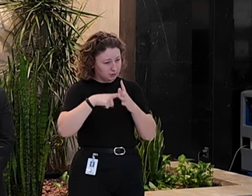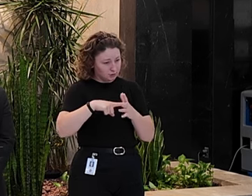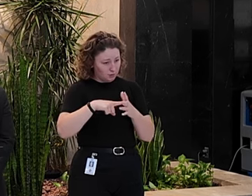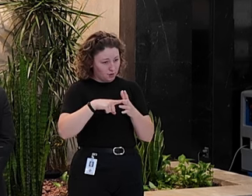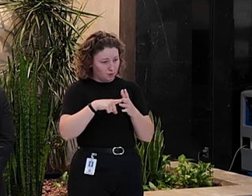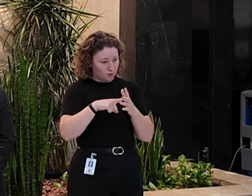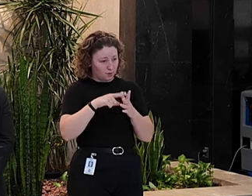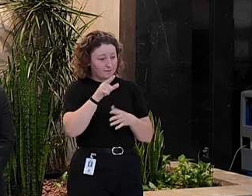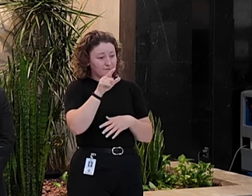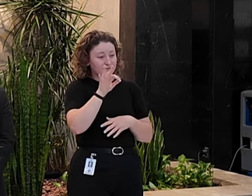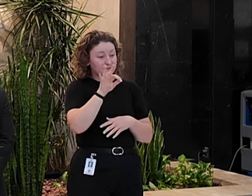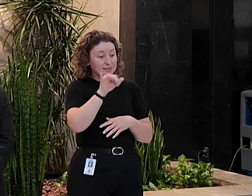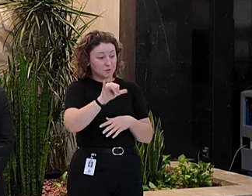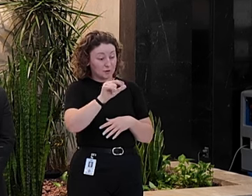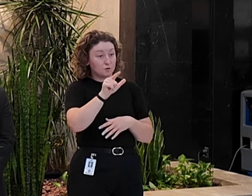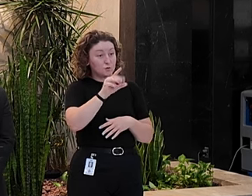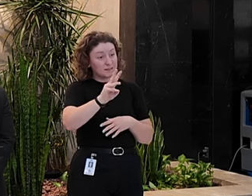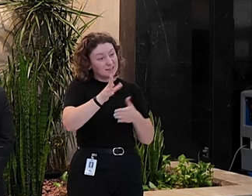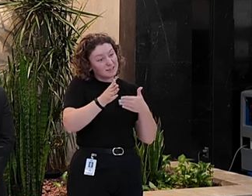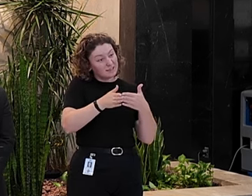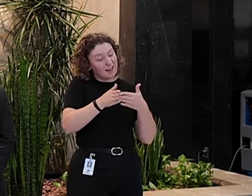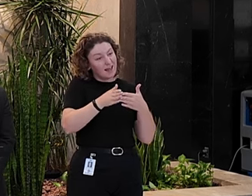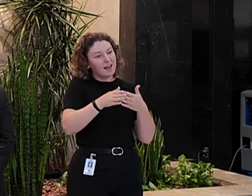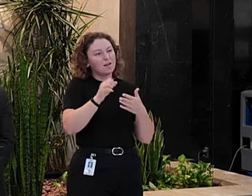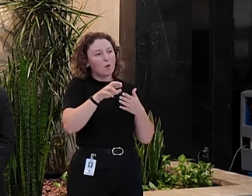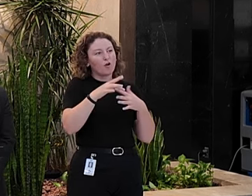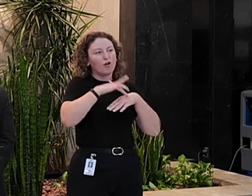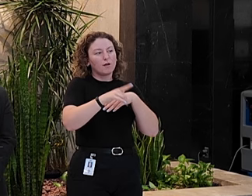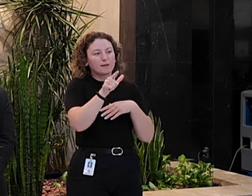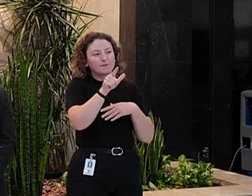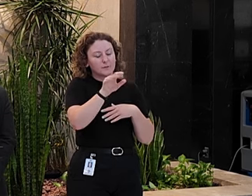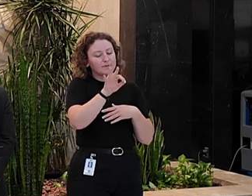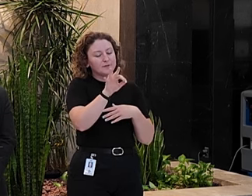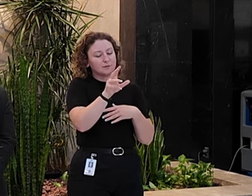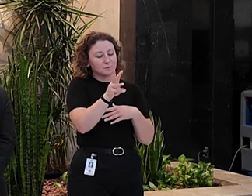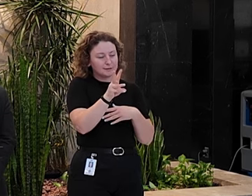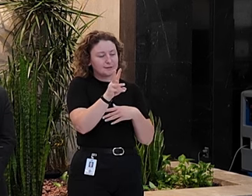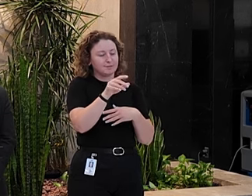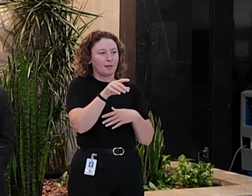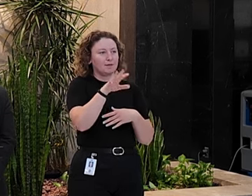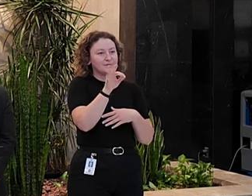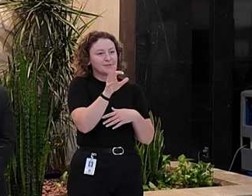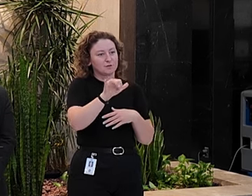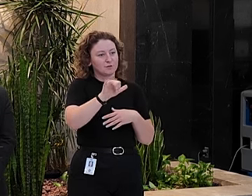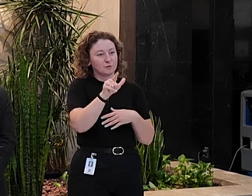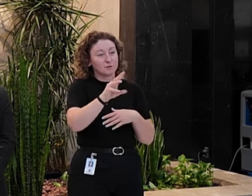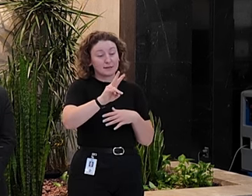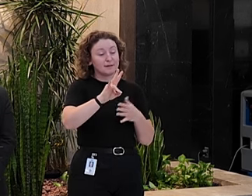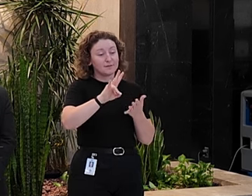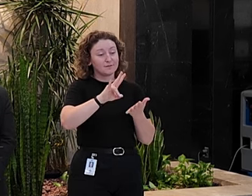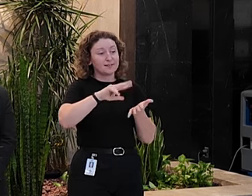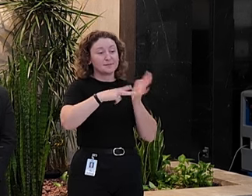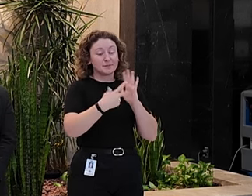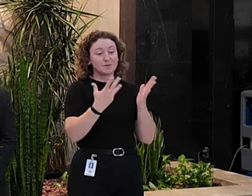in end of FY 26, early FY 27. That's the planned duration of that. What that entails is going in and looking at any type